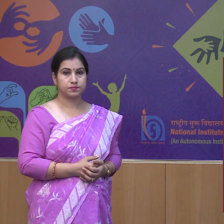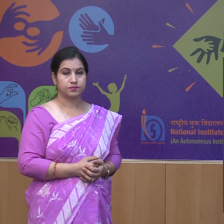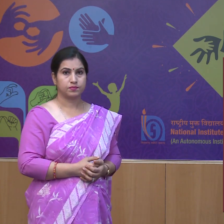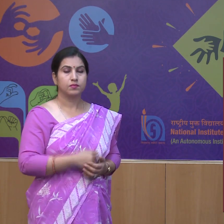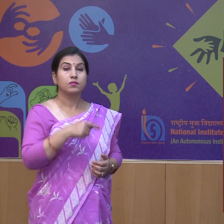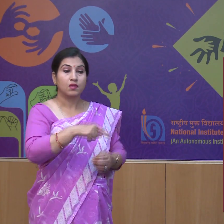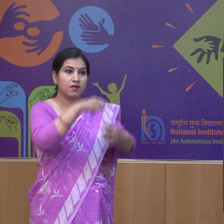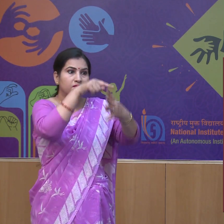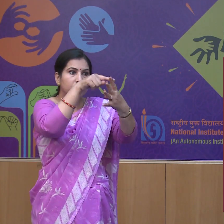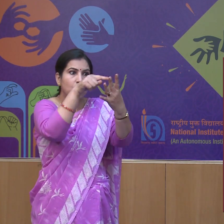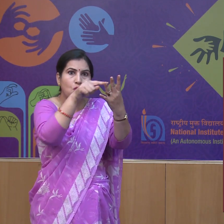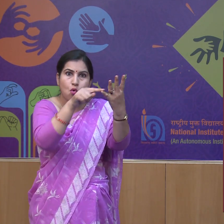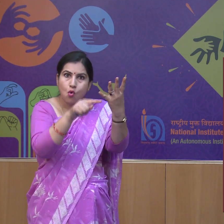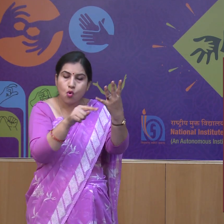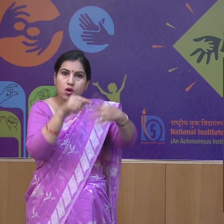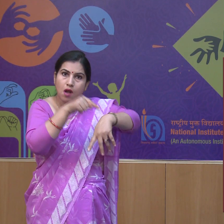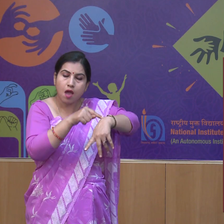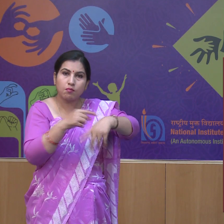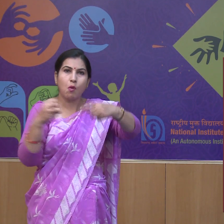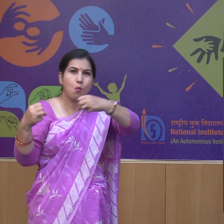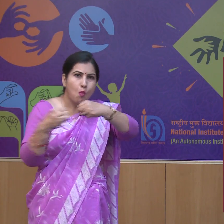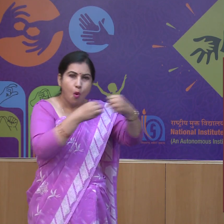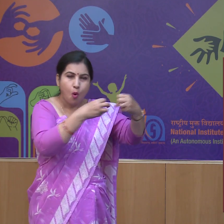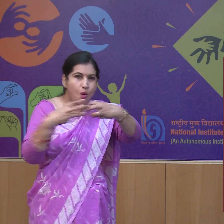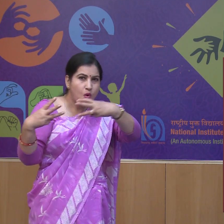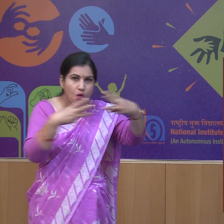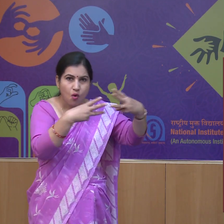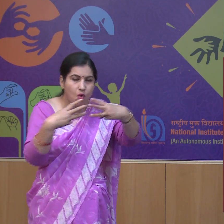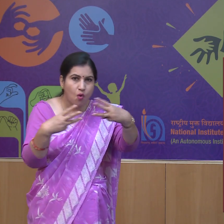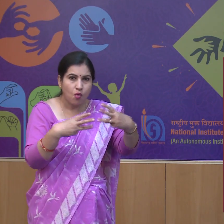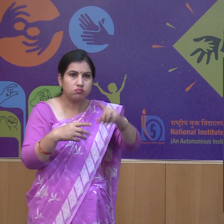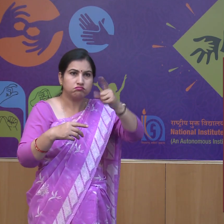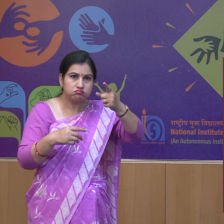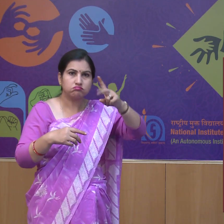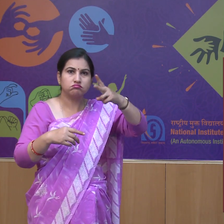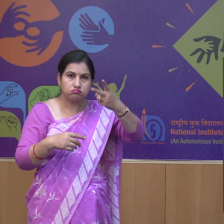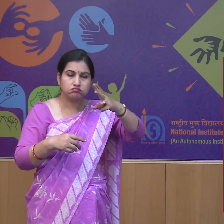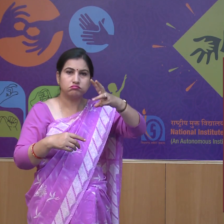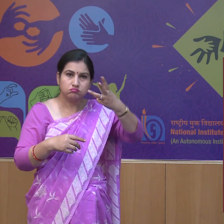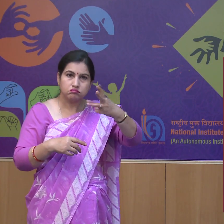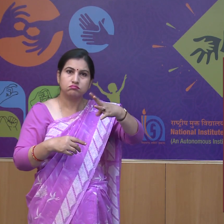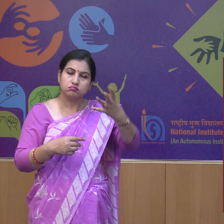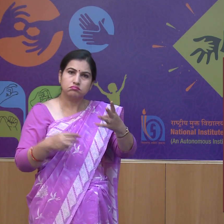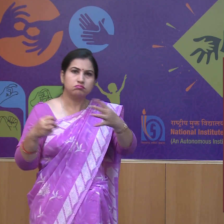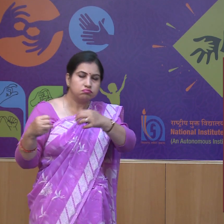4 wars were fought between the British and Mysore, known